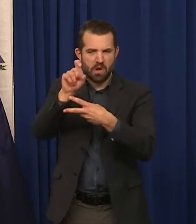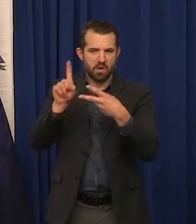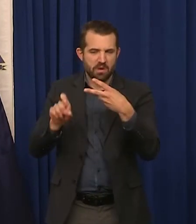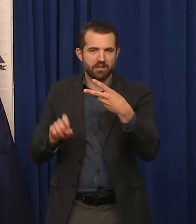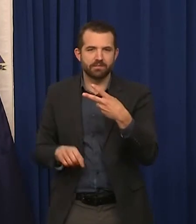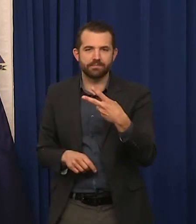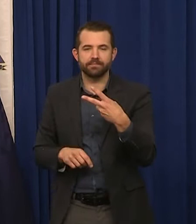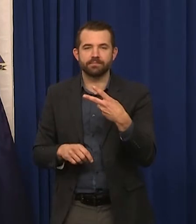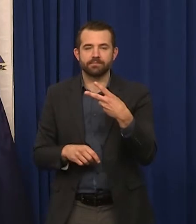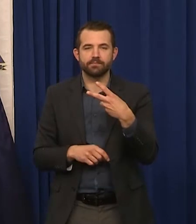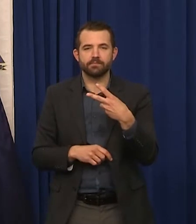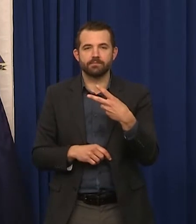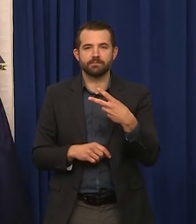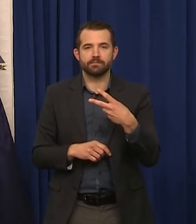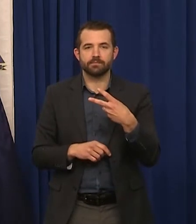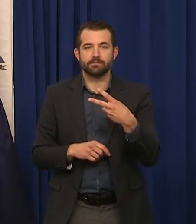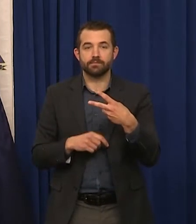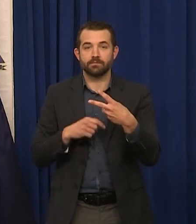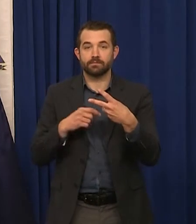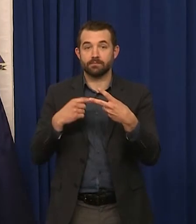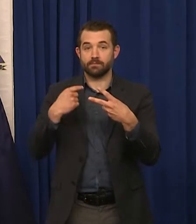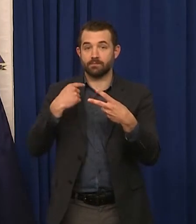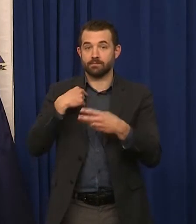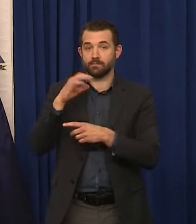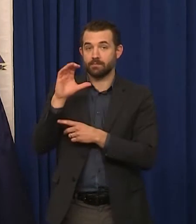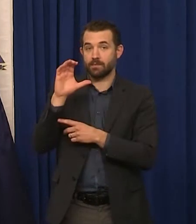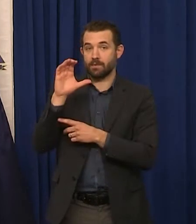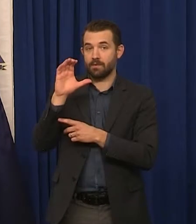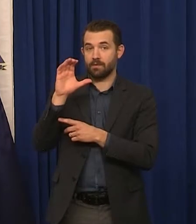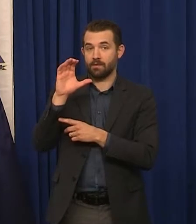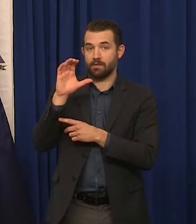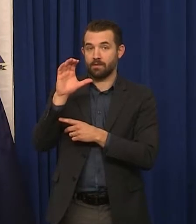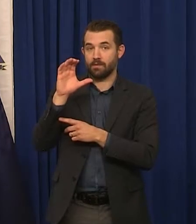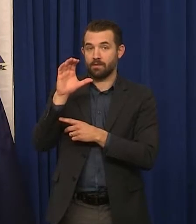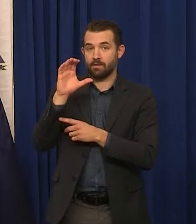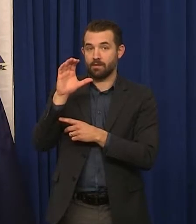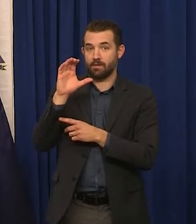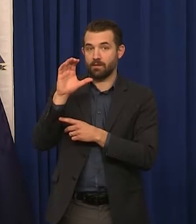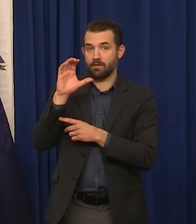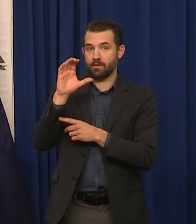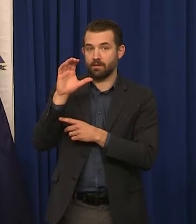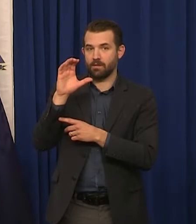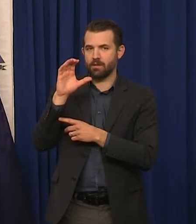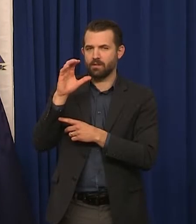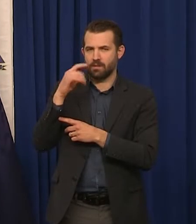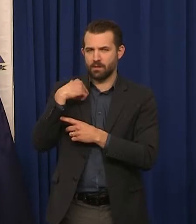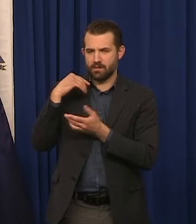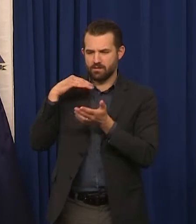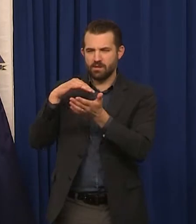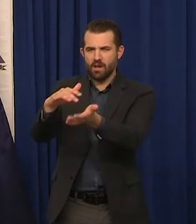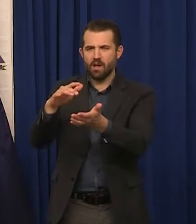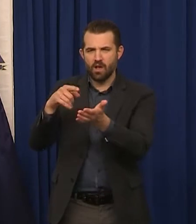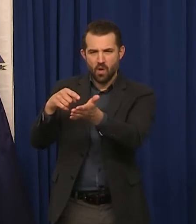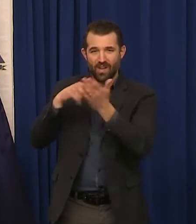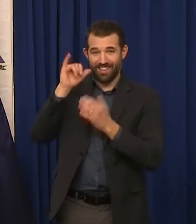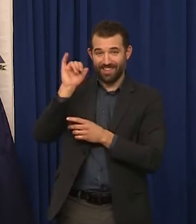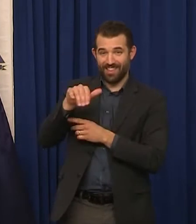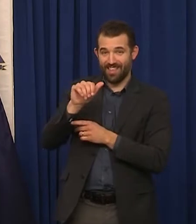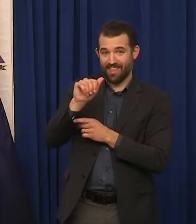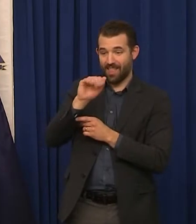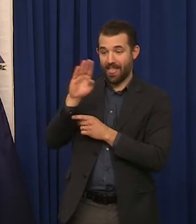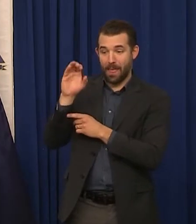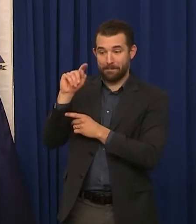on a study out of Cleveland, which showed that the Abbott test, this rapid test that I think